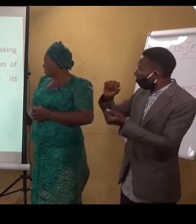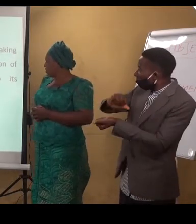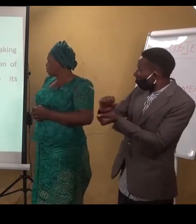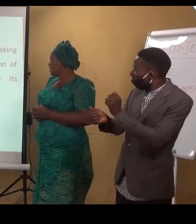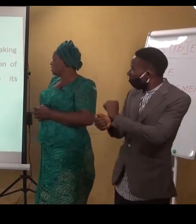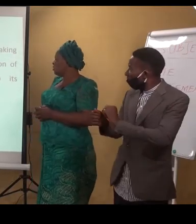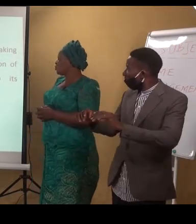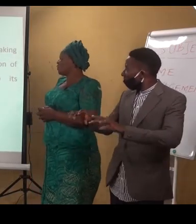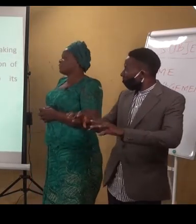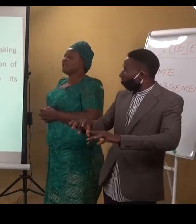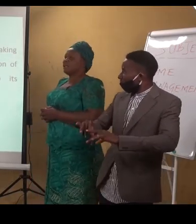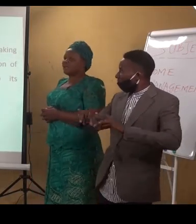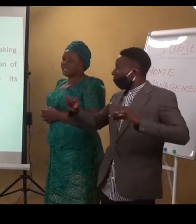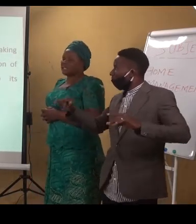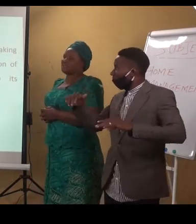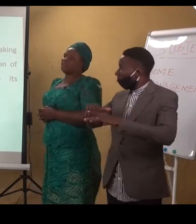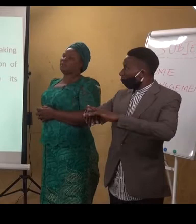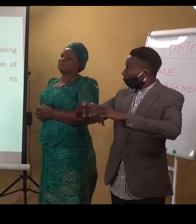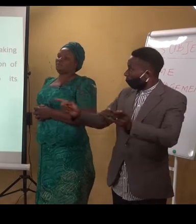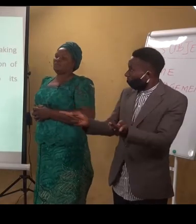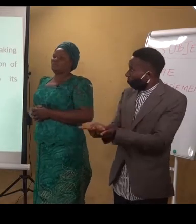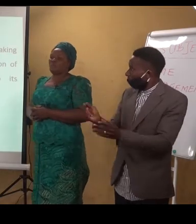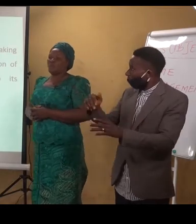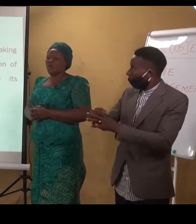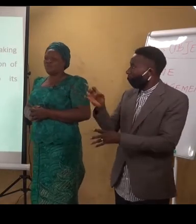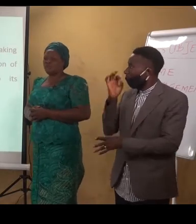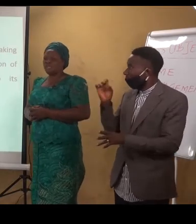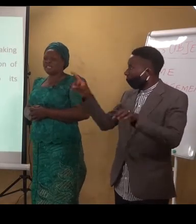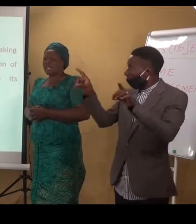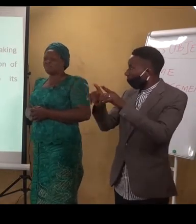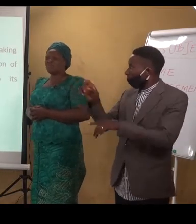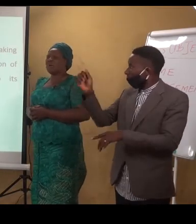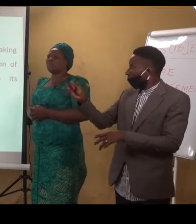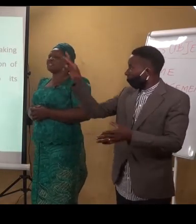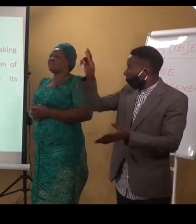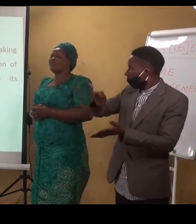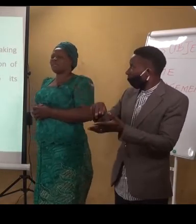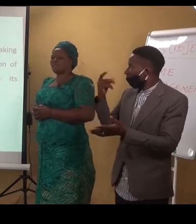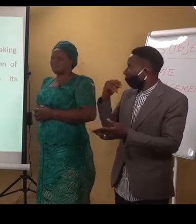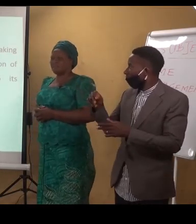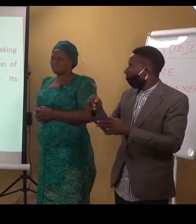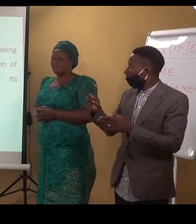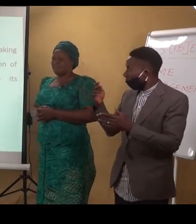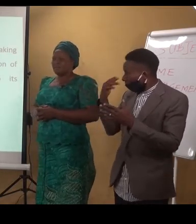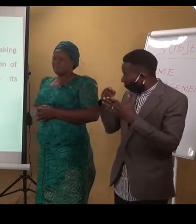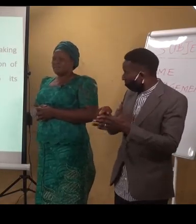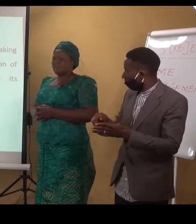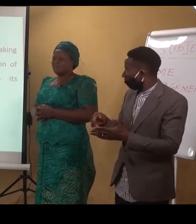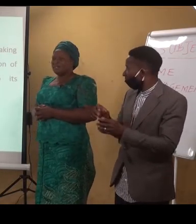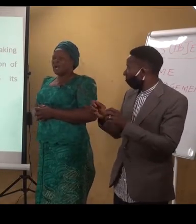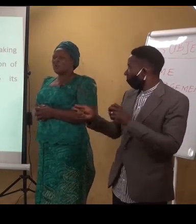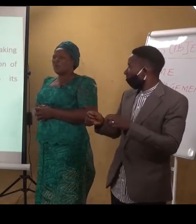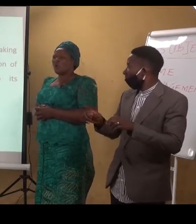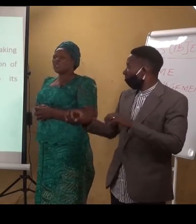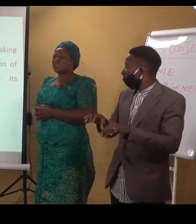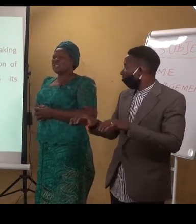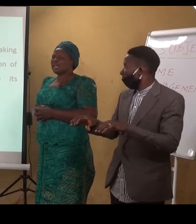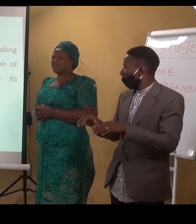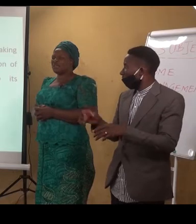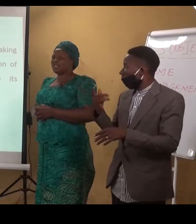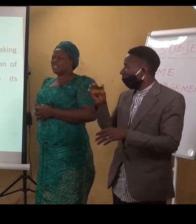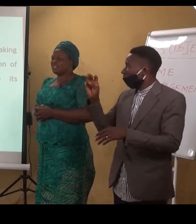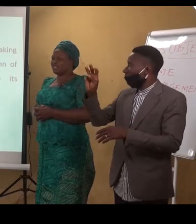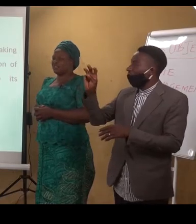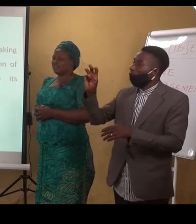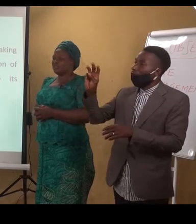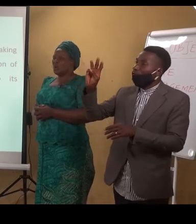microorganisms, which eventually leads to its rejection. When food is kept without preserving it, there will be what?